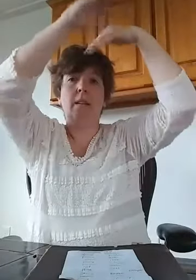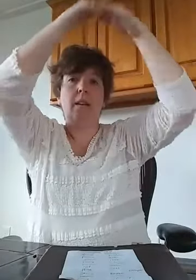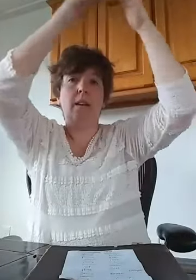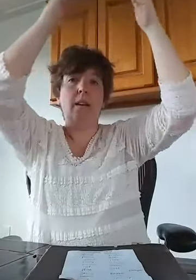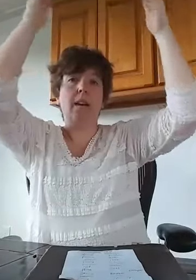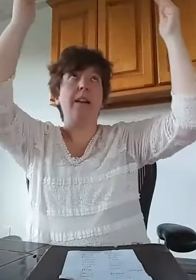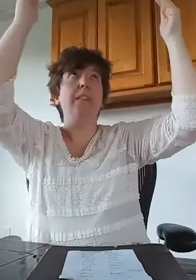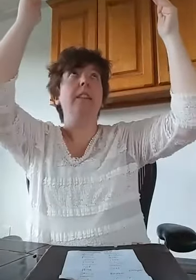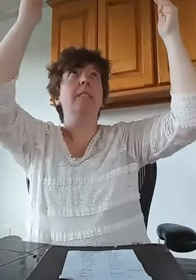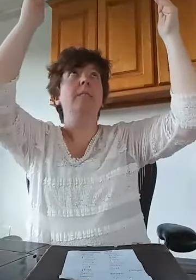Heaven.